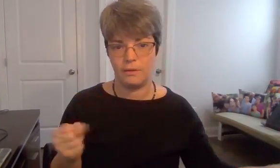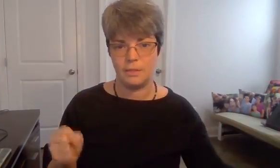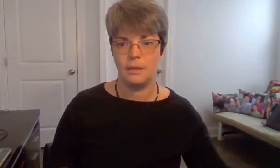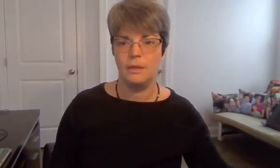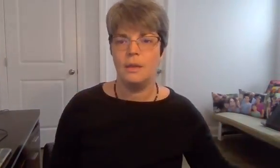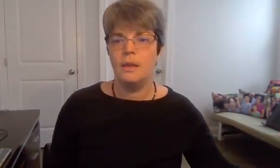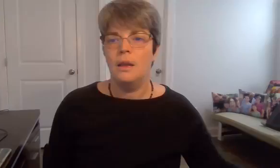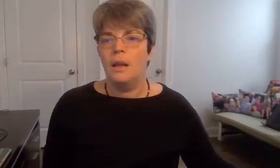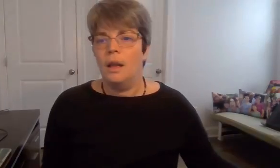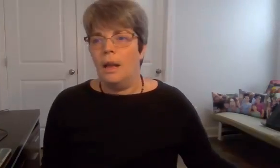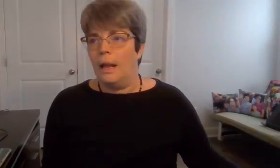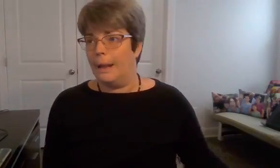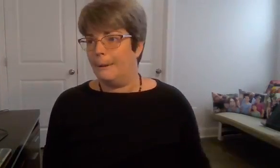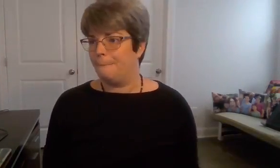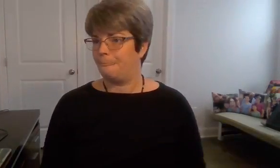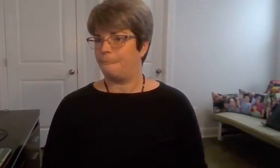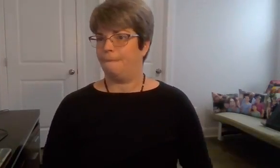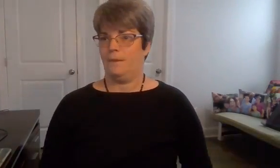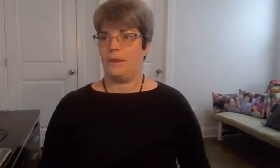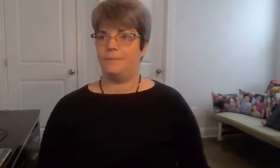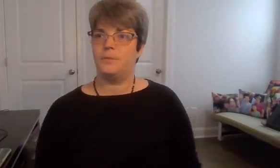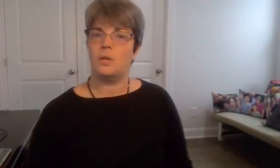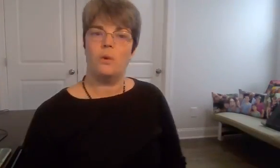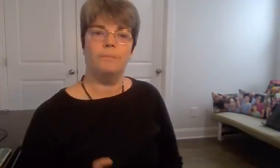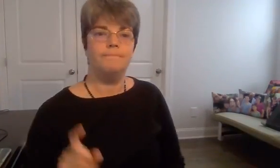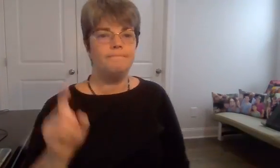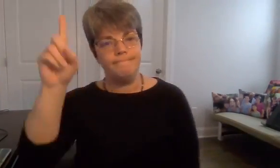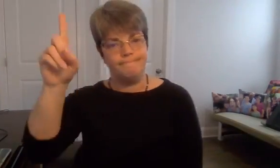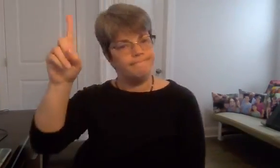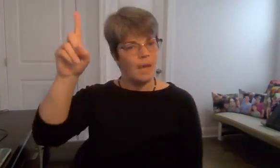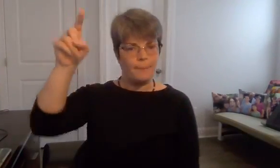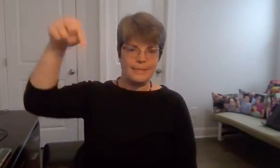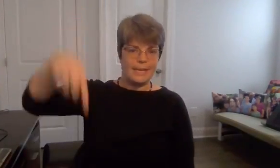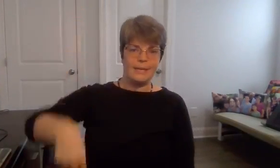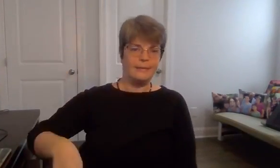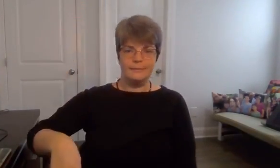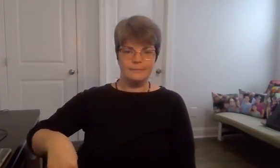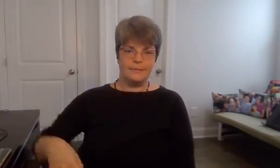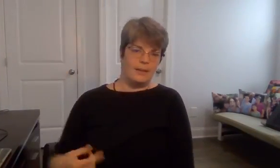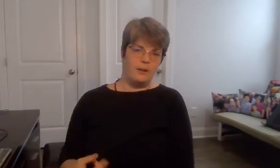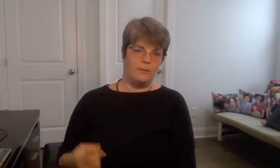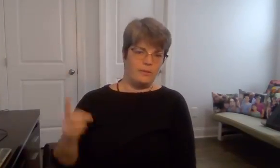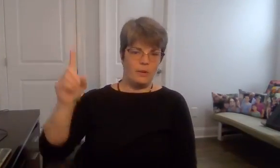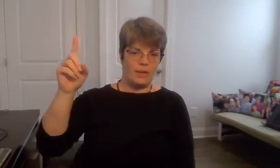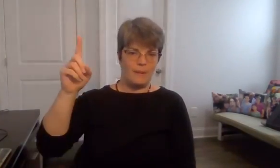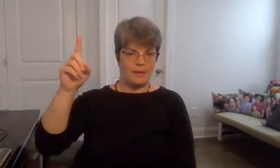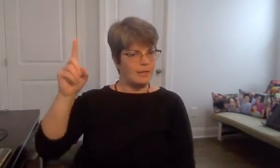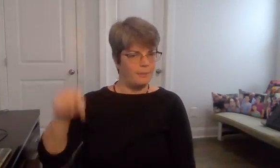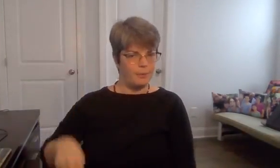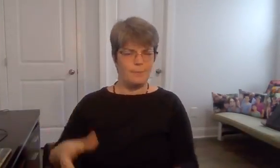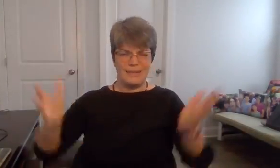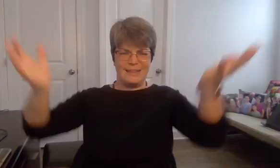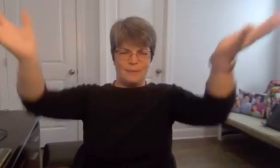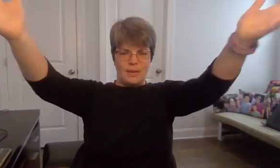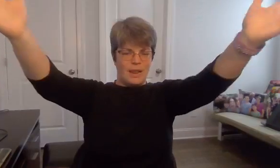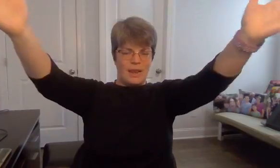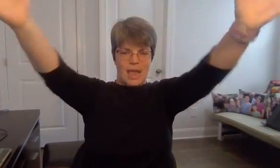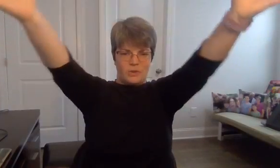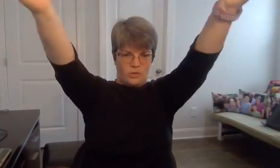it is. Okay, so up and down. I don't know if they want to get picked up. But a natural